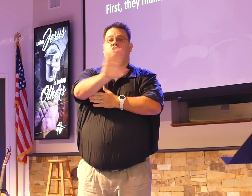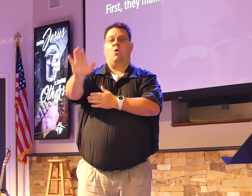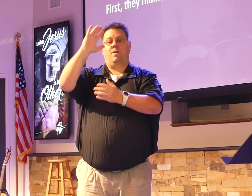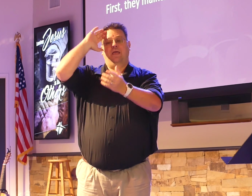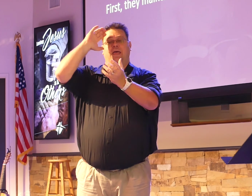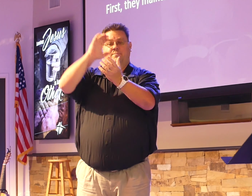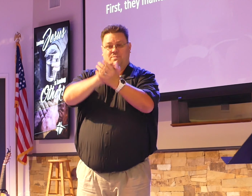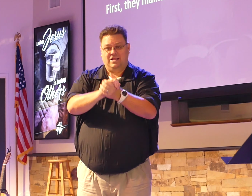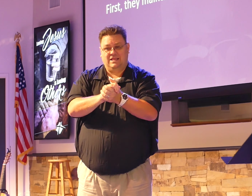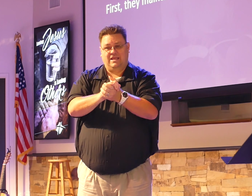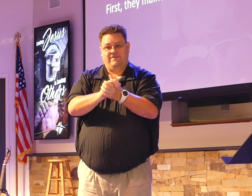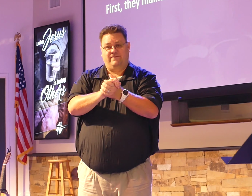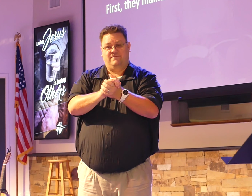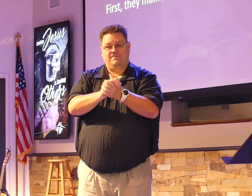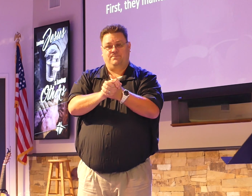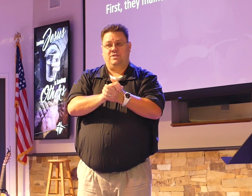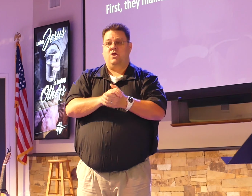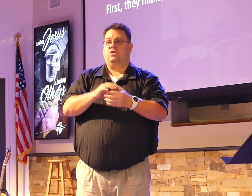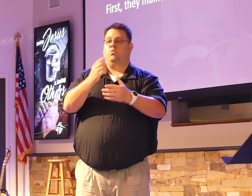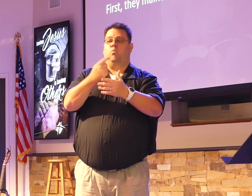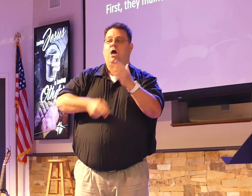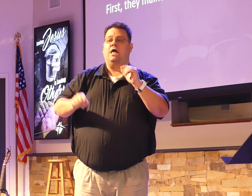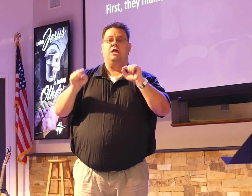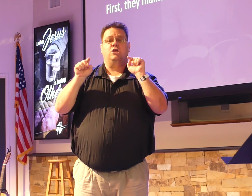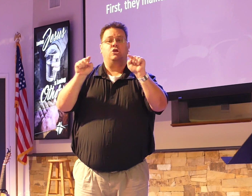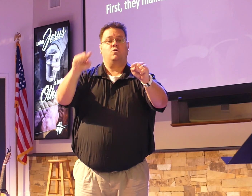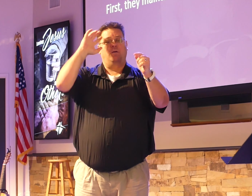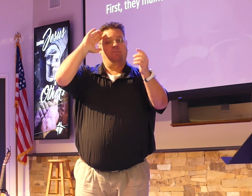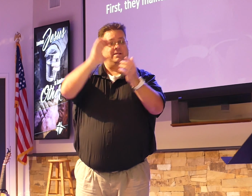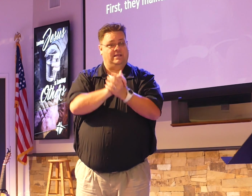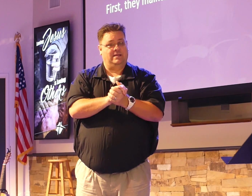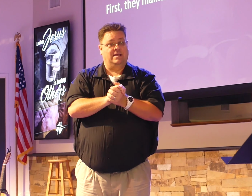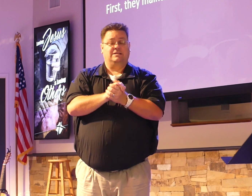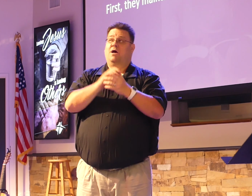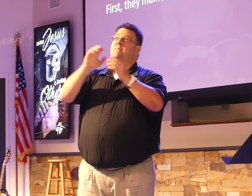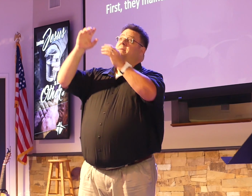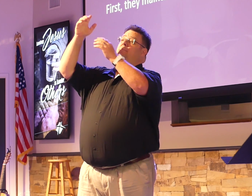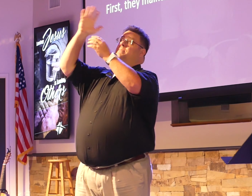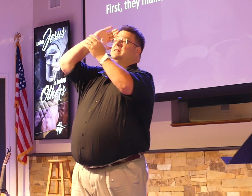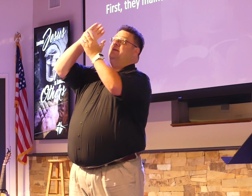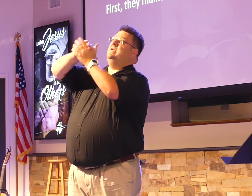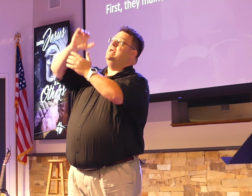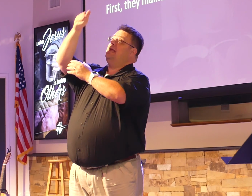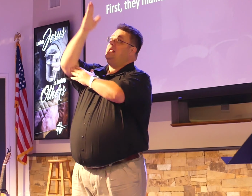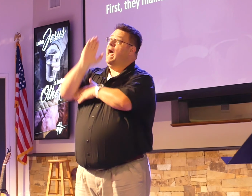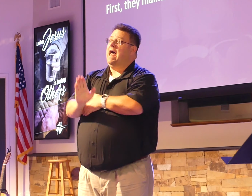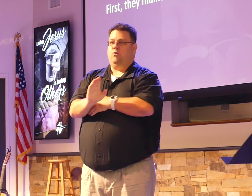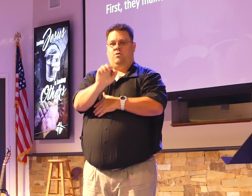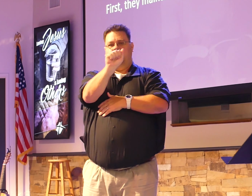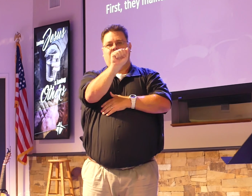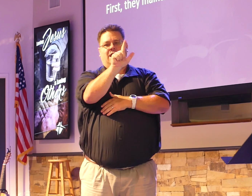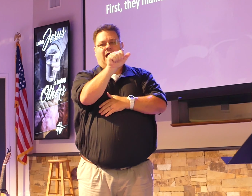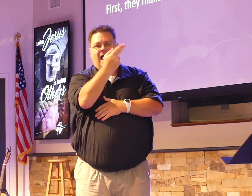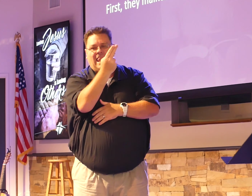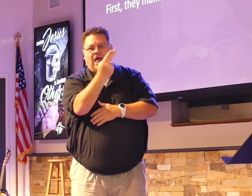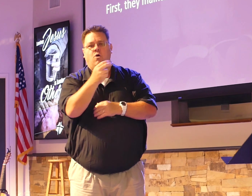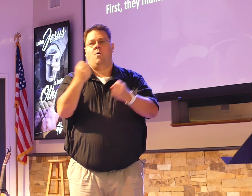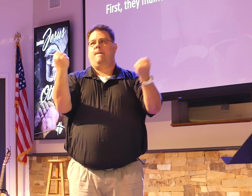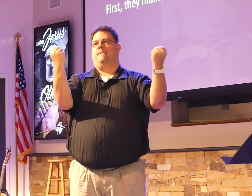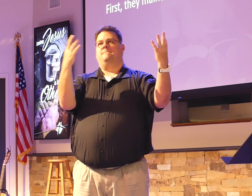Everyone has a belief system. Some people believe in God. Some people believe in Allah. Some people believe in a multiplicity of God. Some people say, I believe in